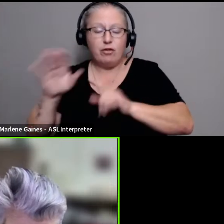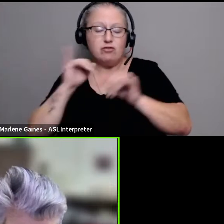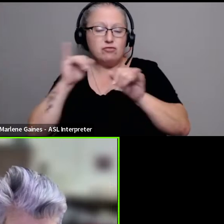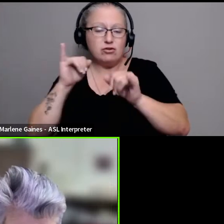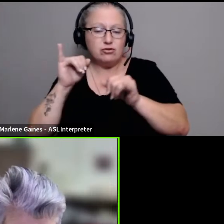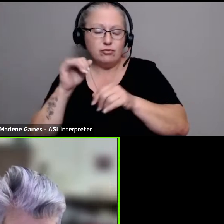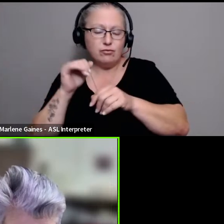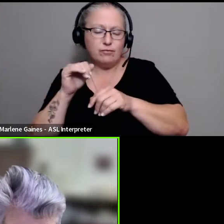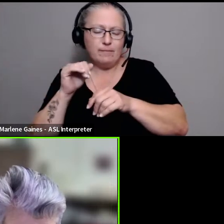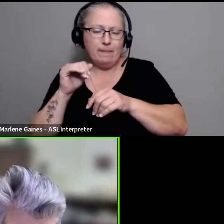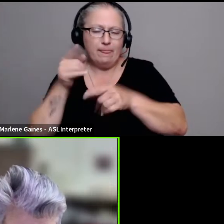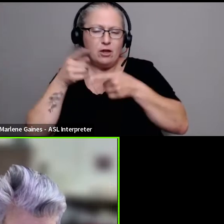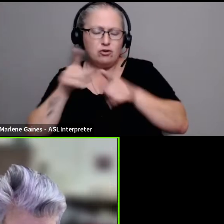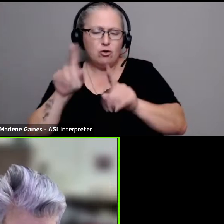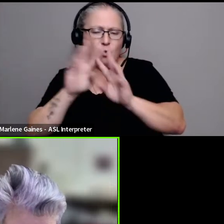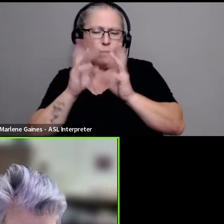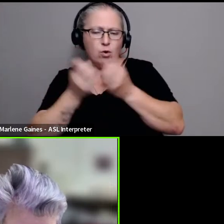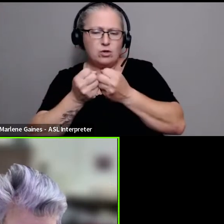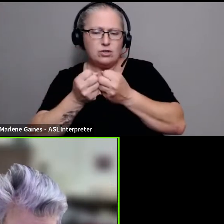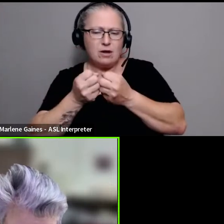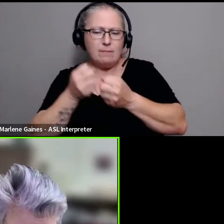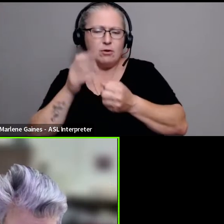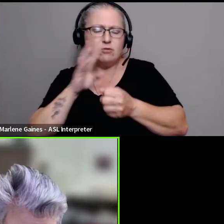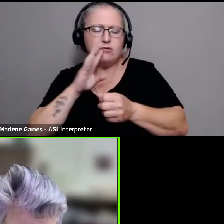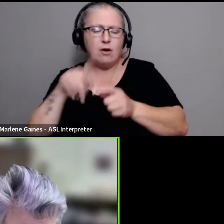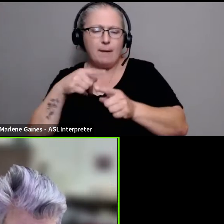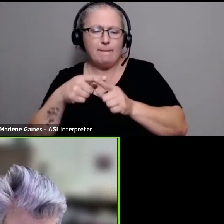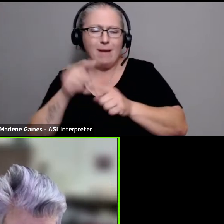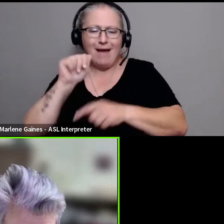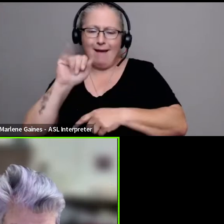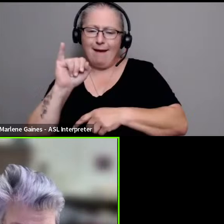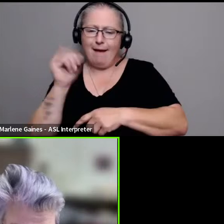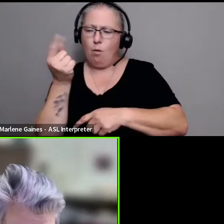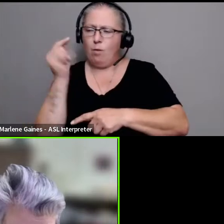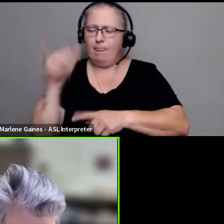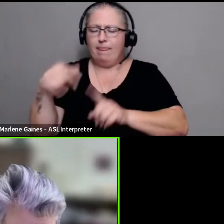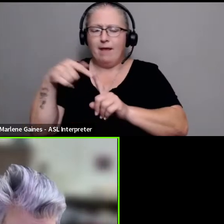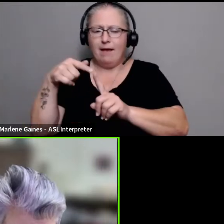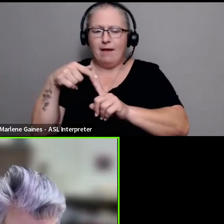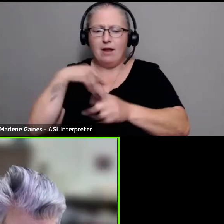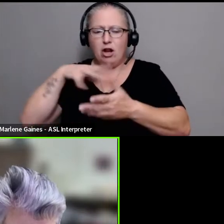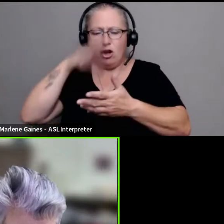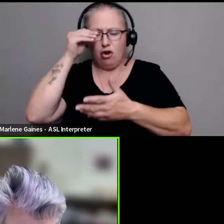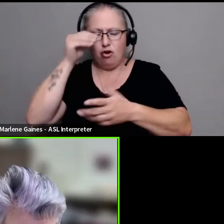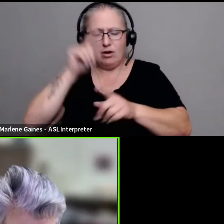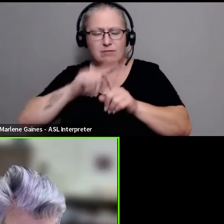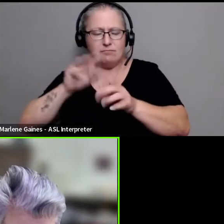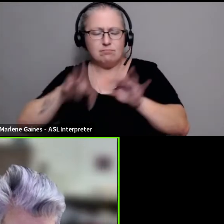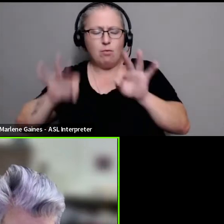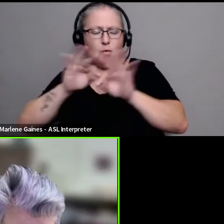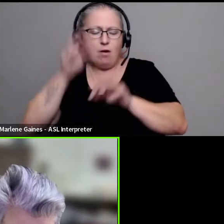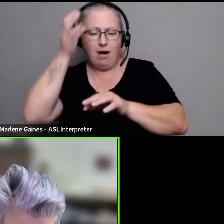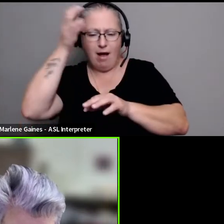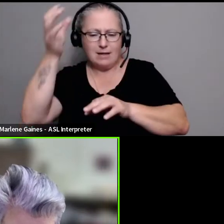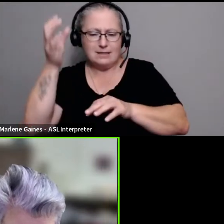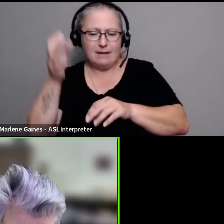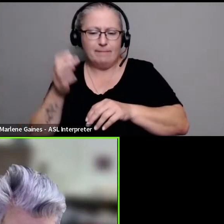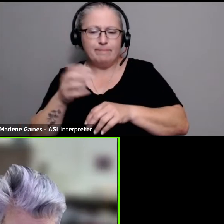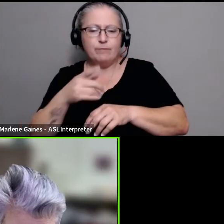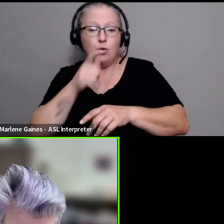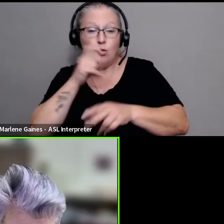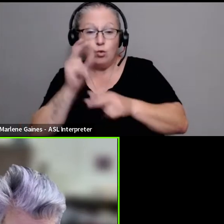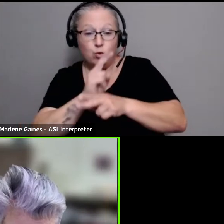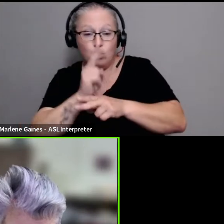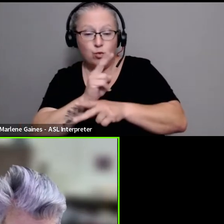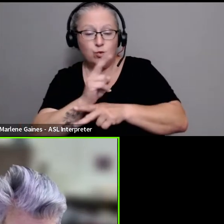practices. During the workshop, we had topics on what AI was. We learned key concepts. We've learned who's been using it